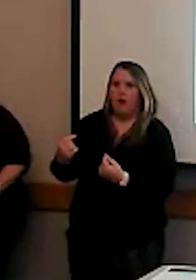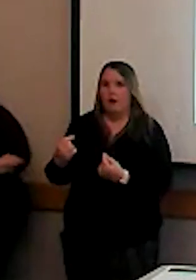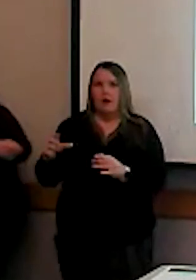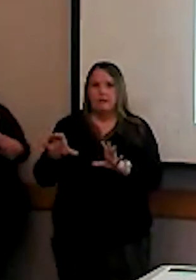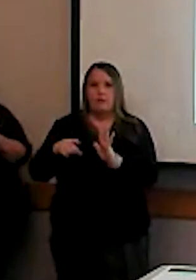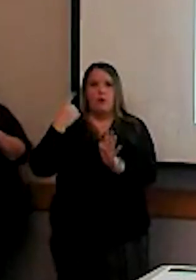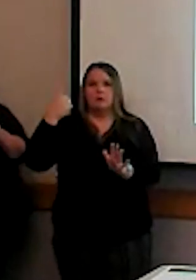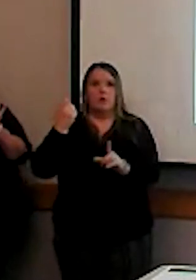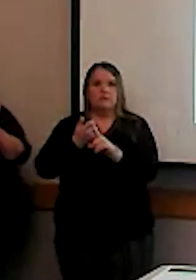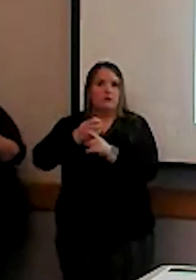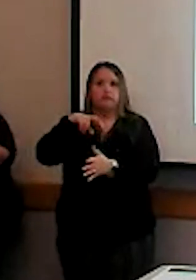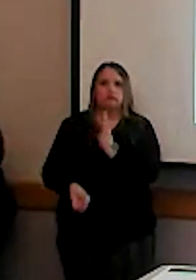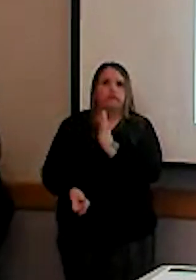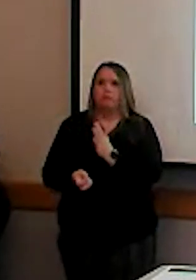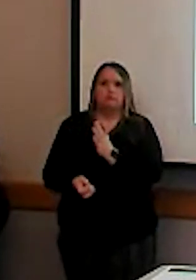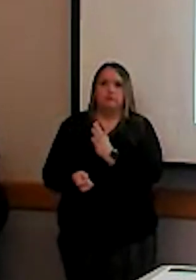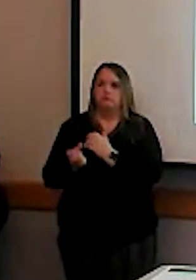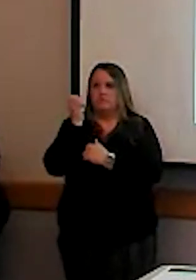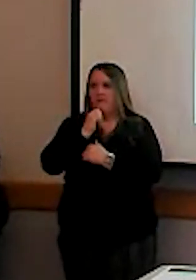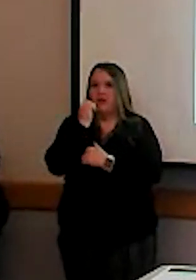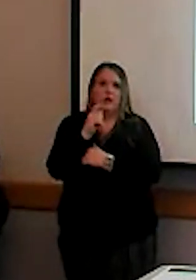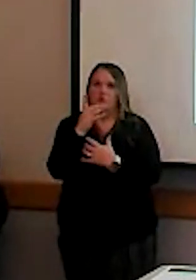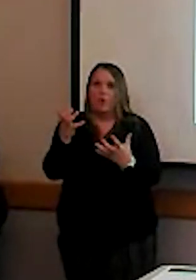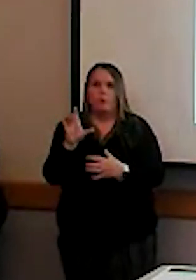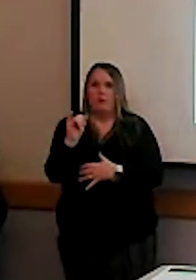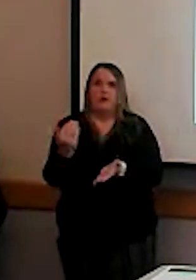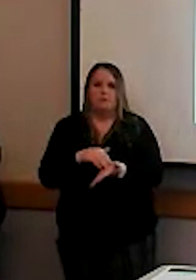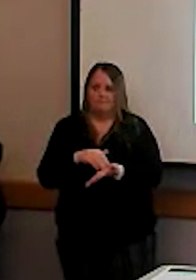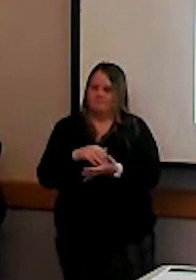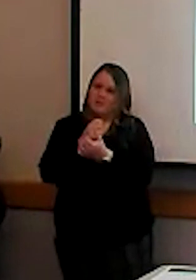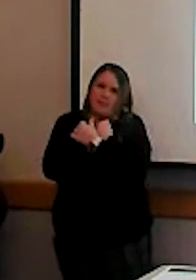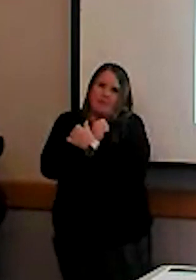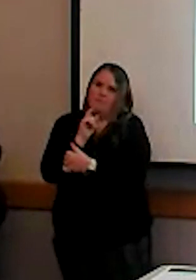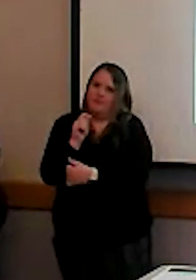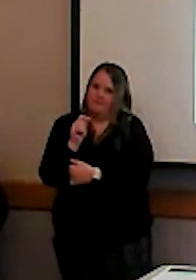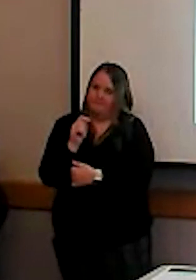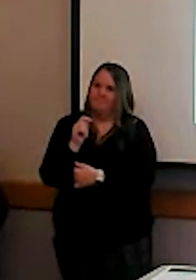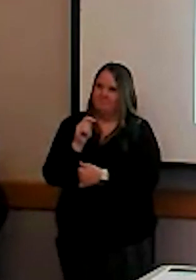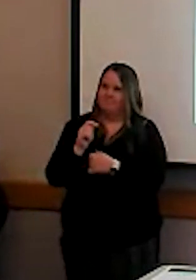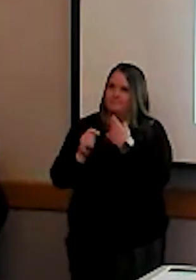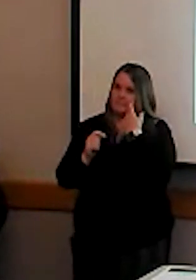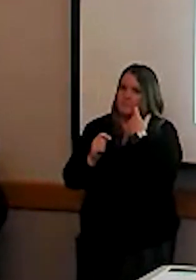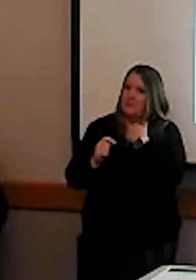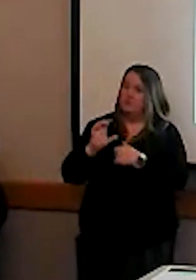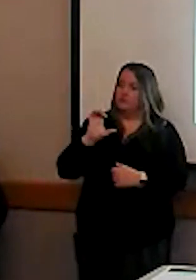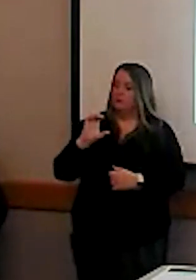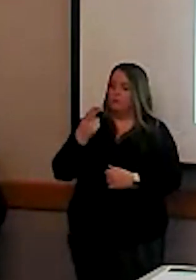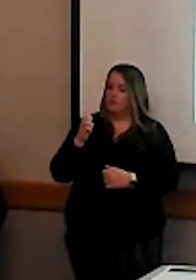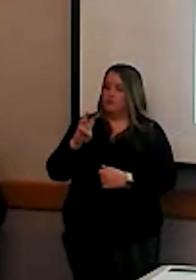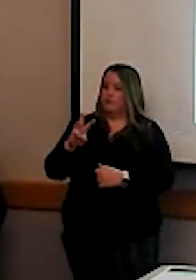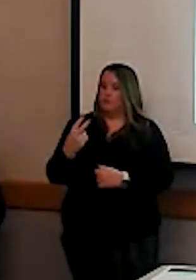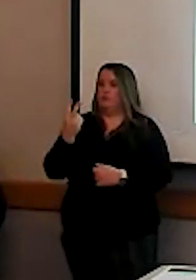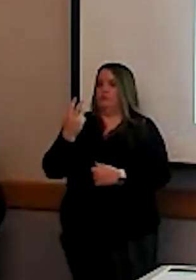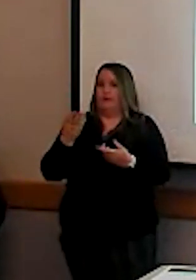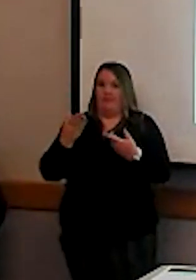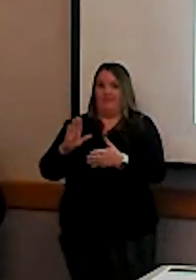it once. She was right in there every class period. She loved it. So CHEW 2, Let's Get Grilling was